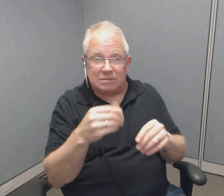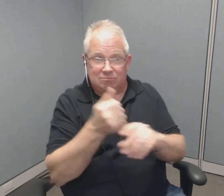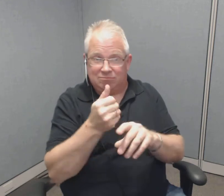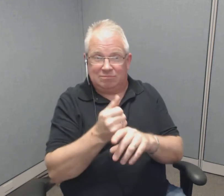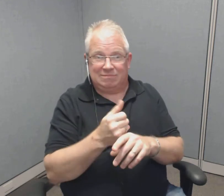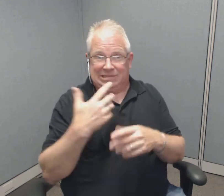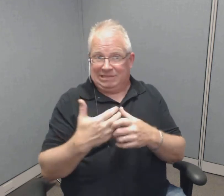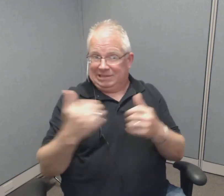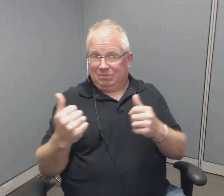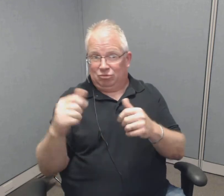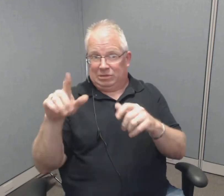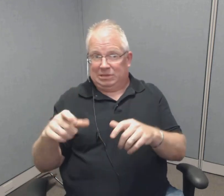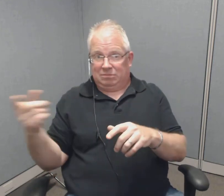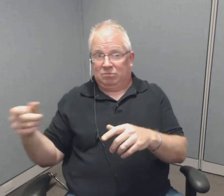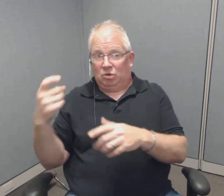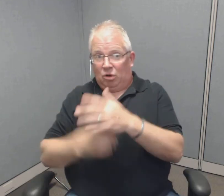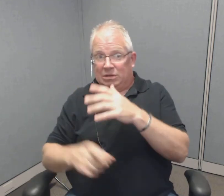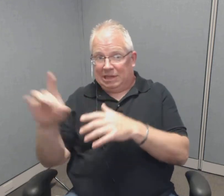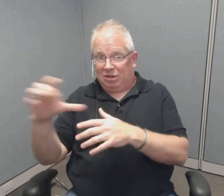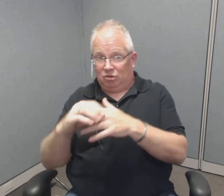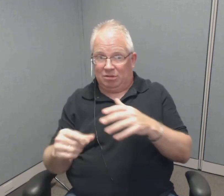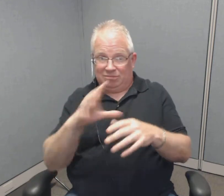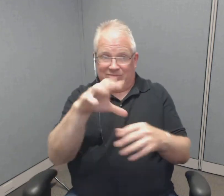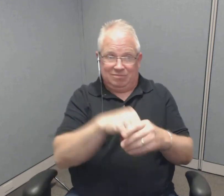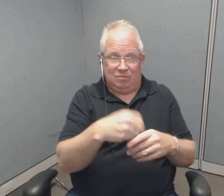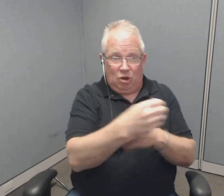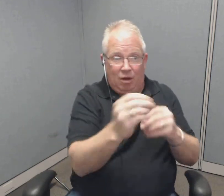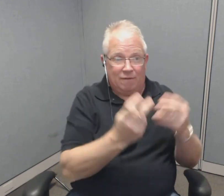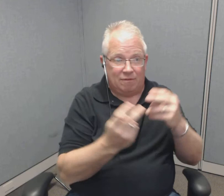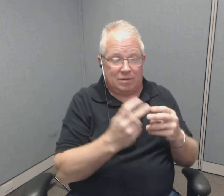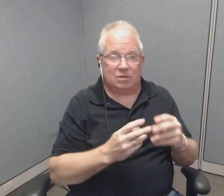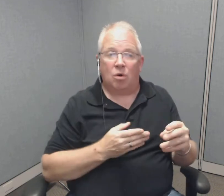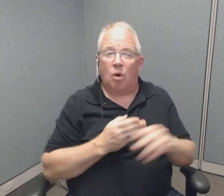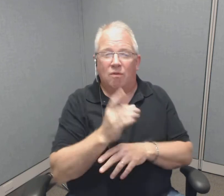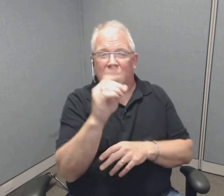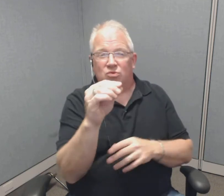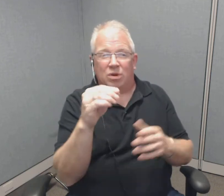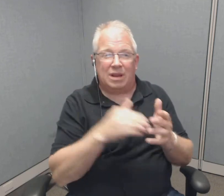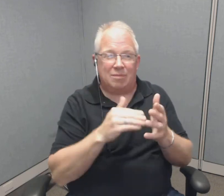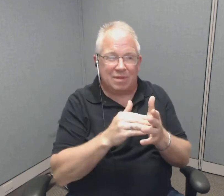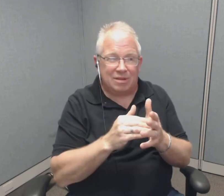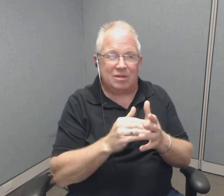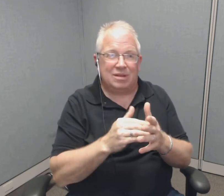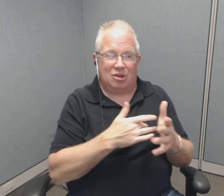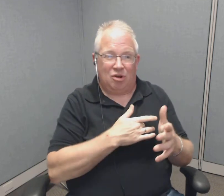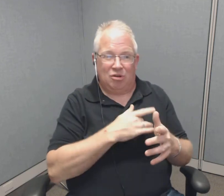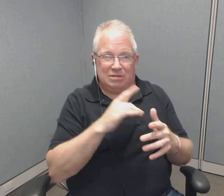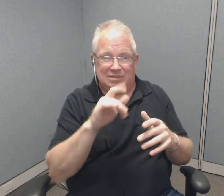test costing $800. There's 20 million, over 20 million echocardiograms done a year. So 20